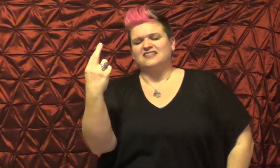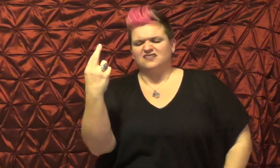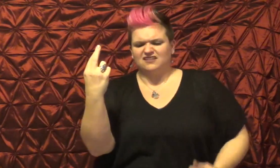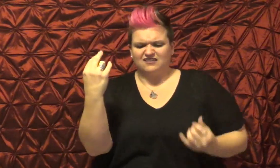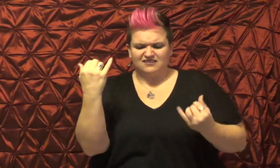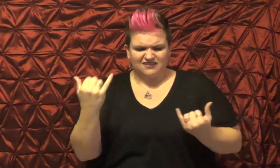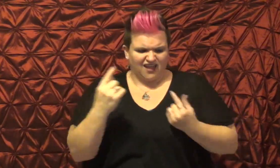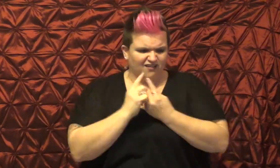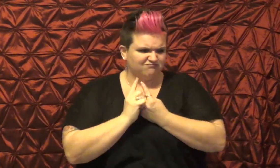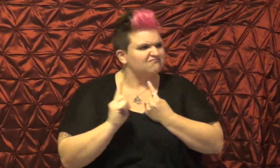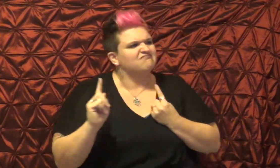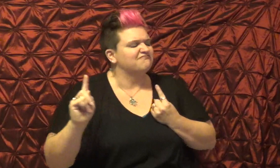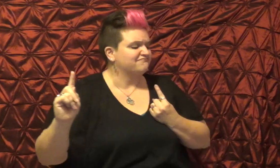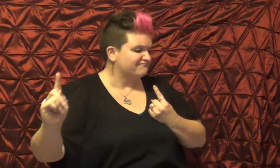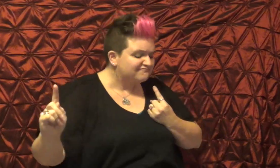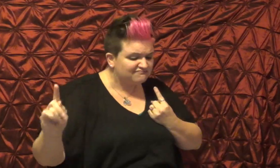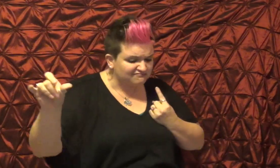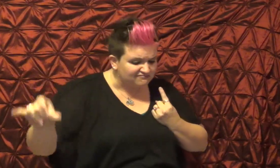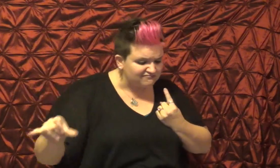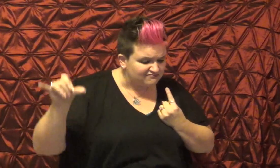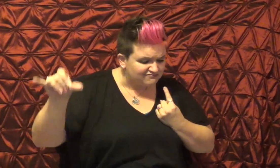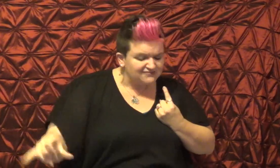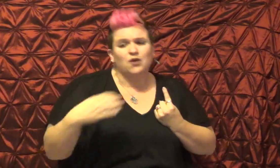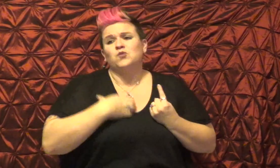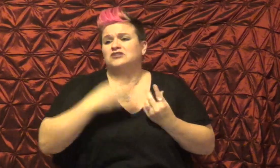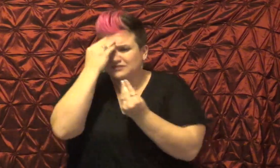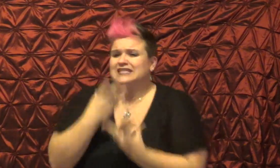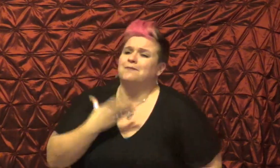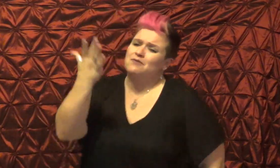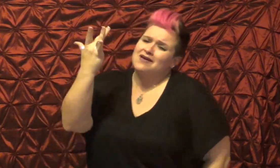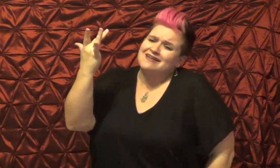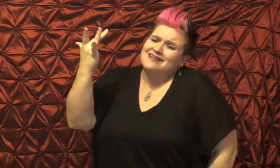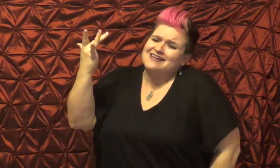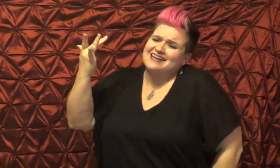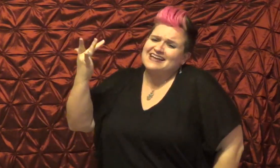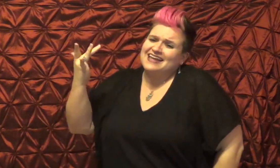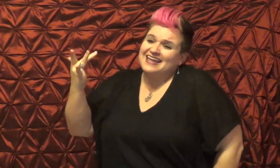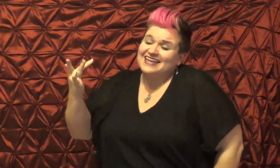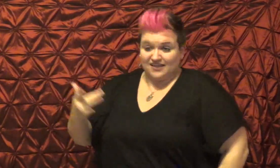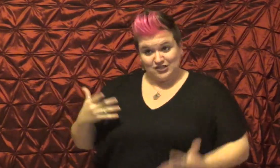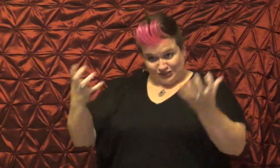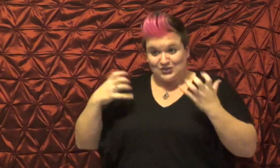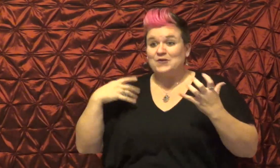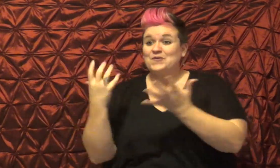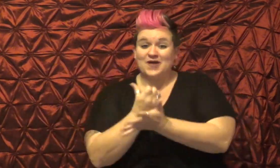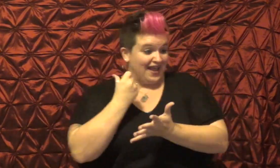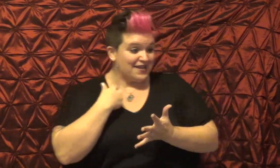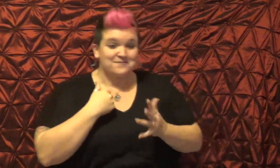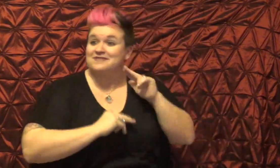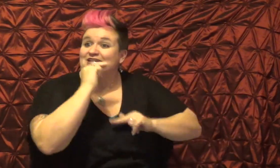but now we're not. I wish you would tell me why. Do you want to